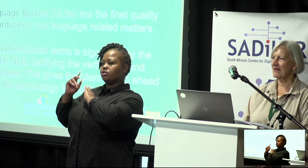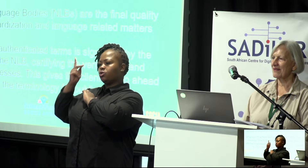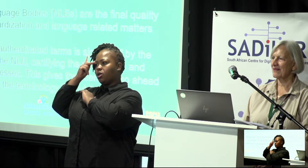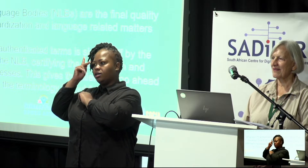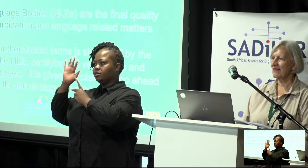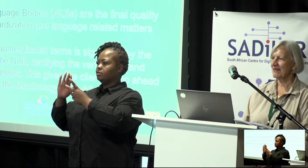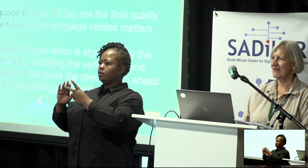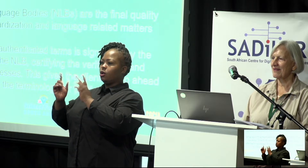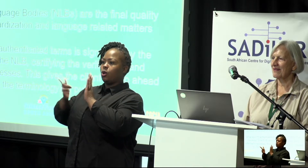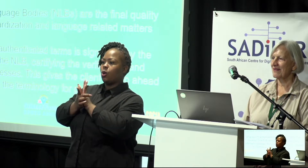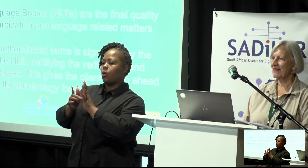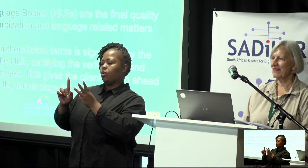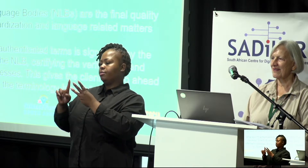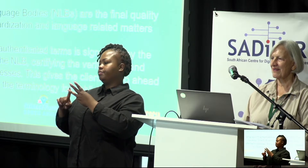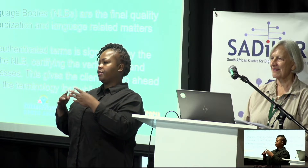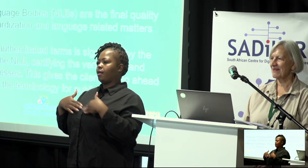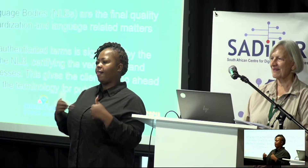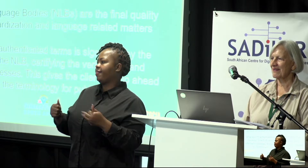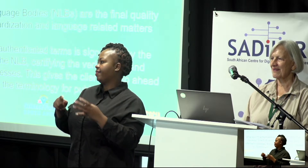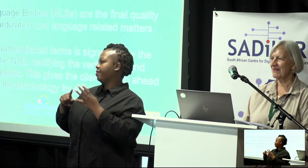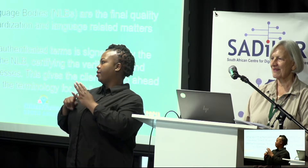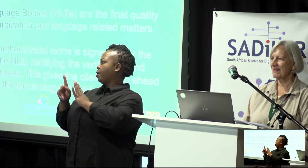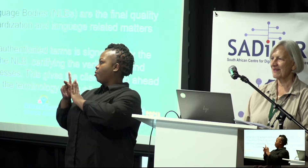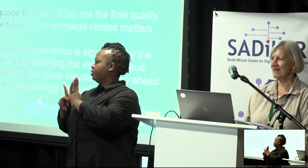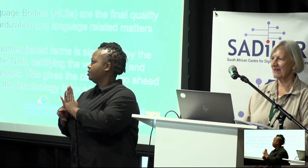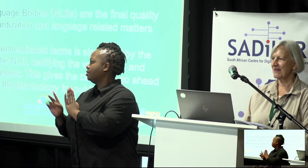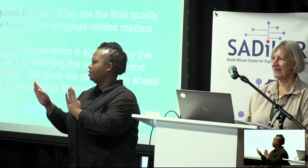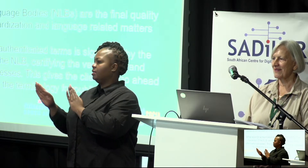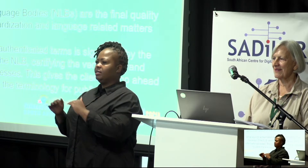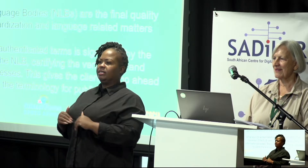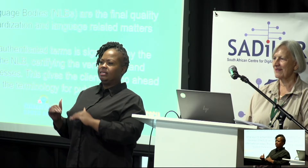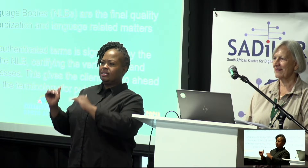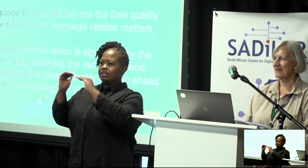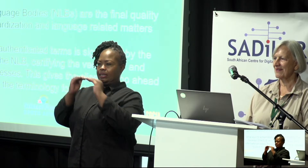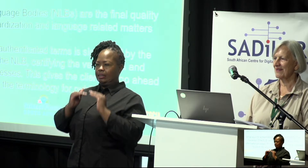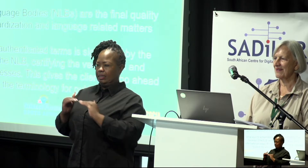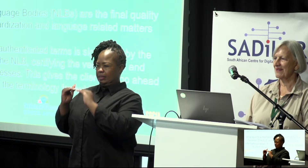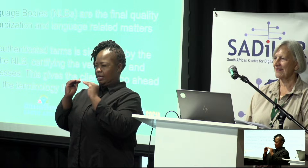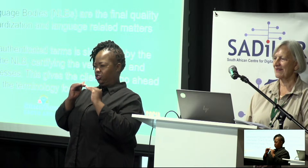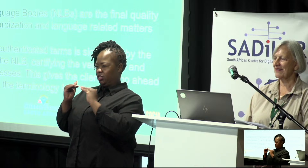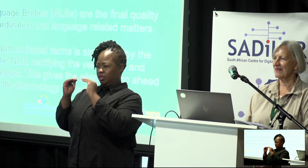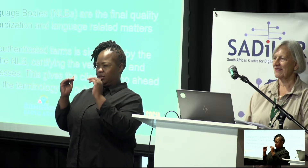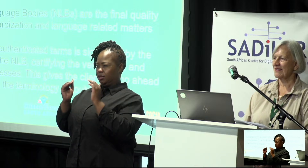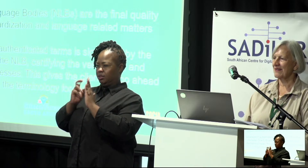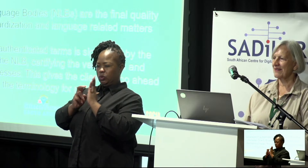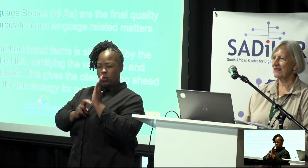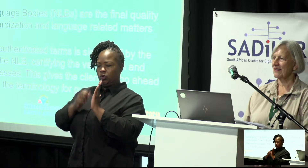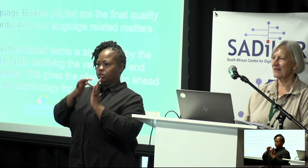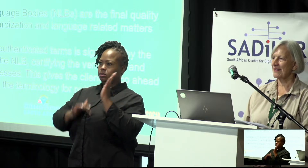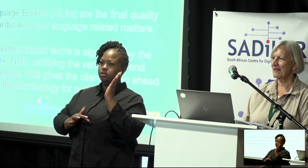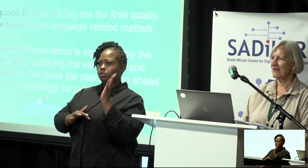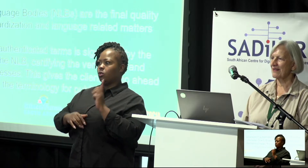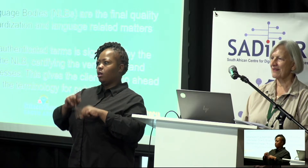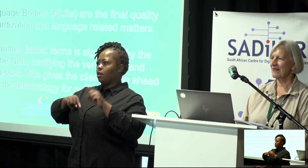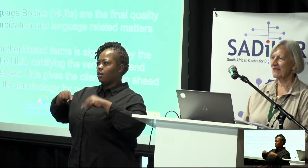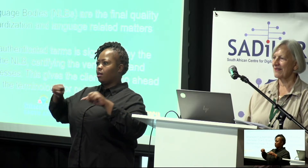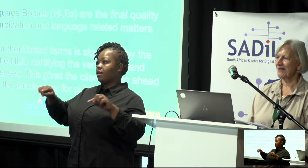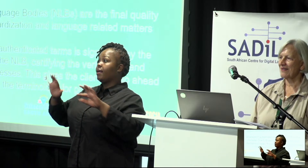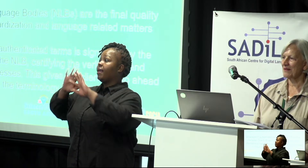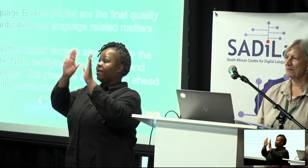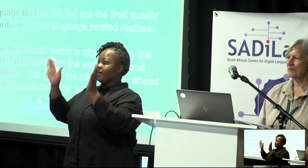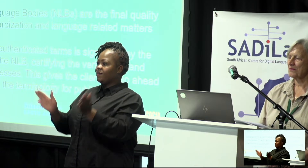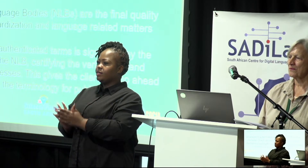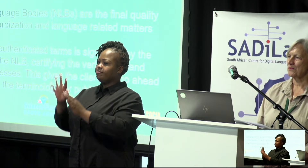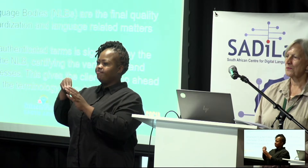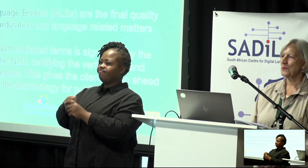health, policy, so many different standardization, so many different aspects, and it all comes down to